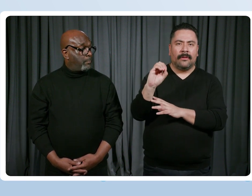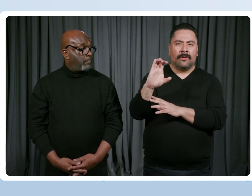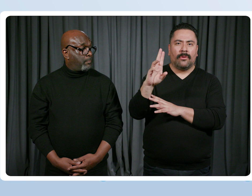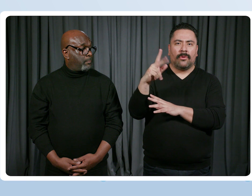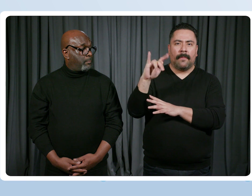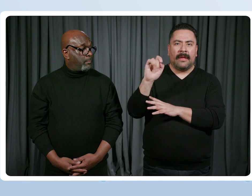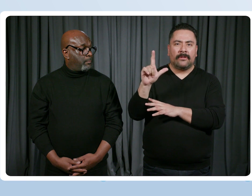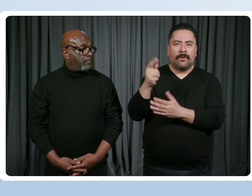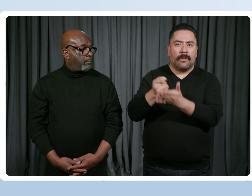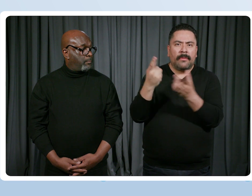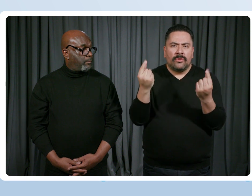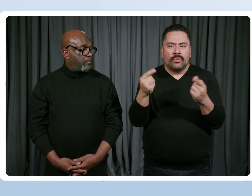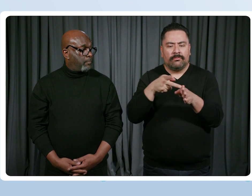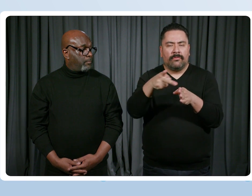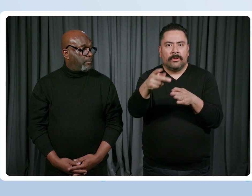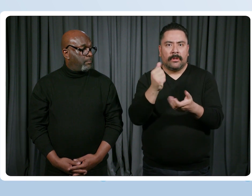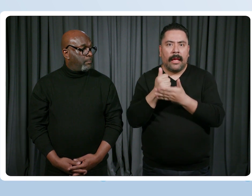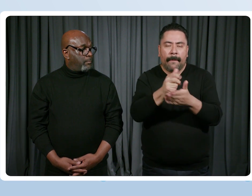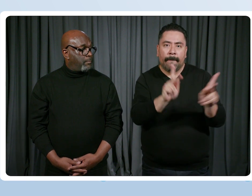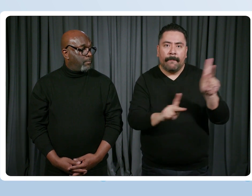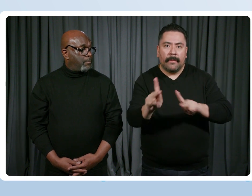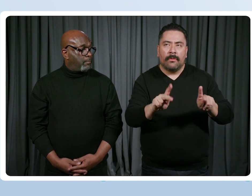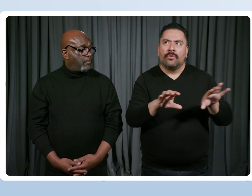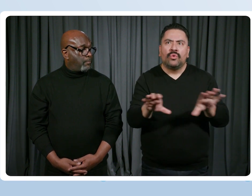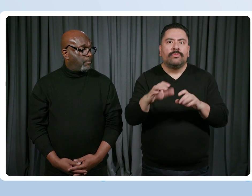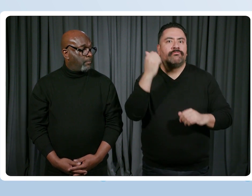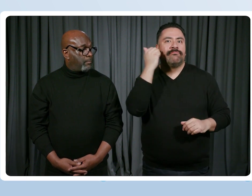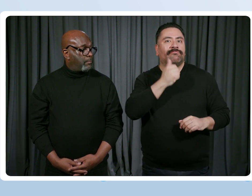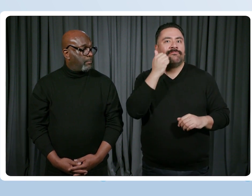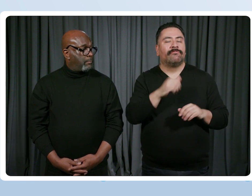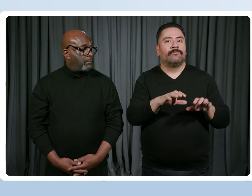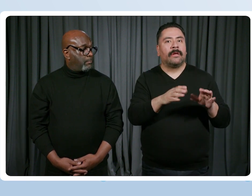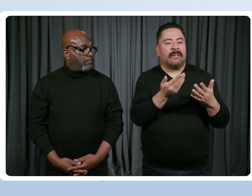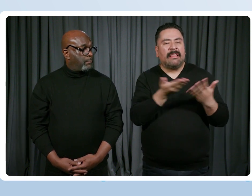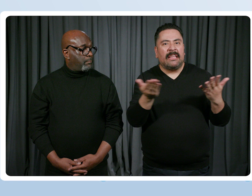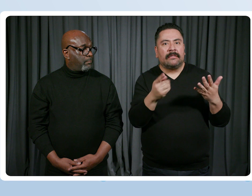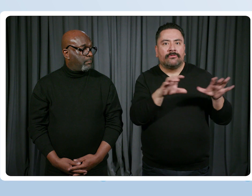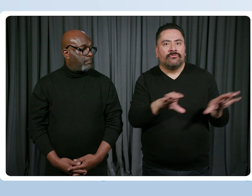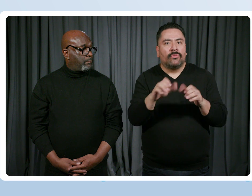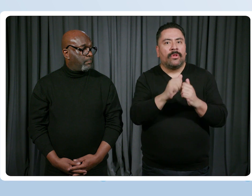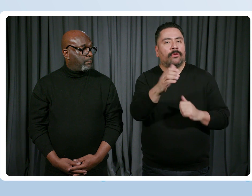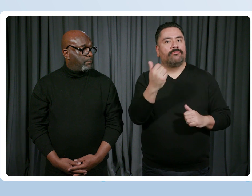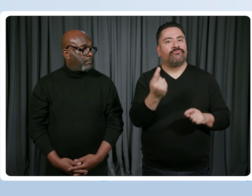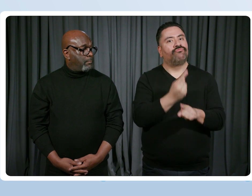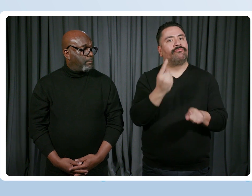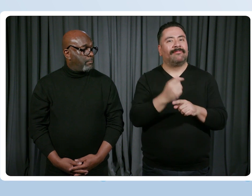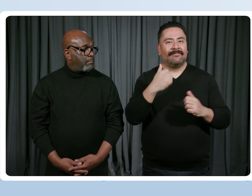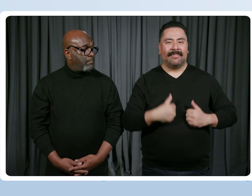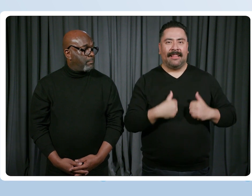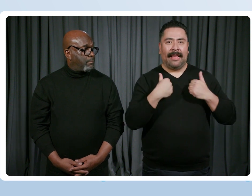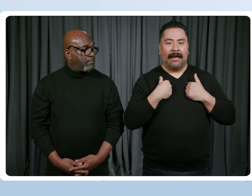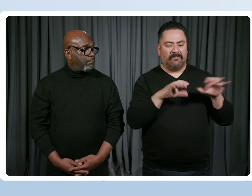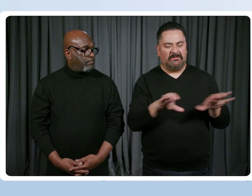is a profession that focuses on helping people be able to do the things that they need and want to do in their everyday lives. And